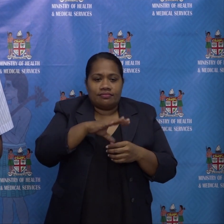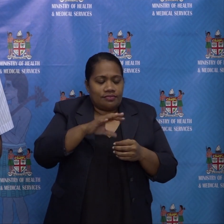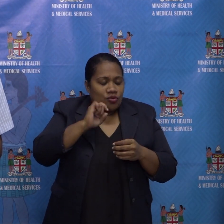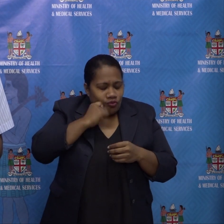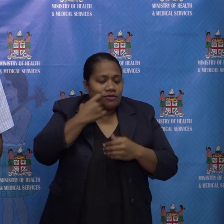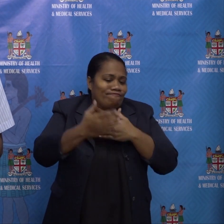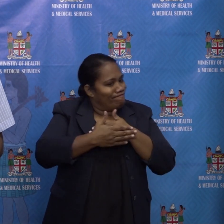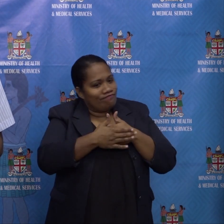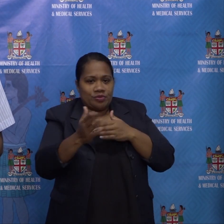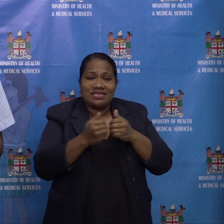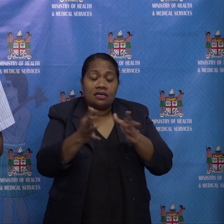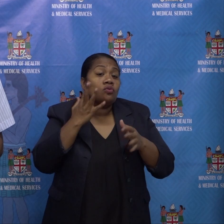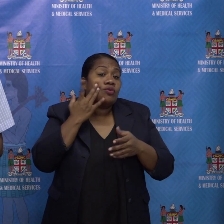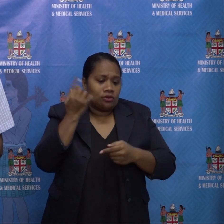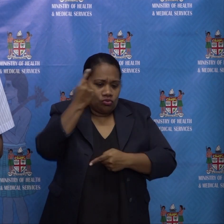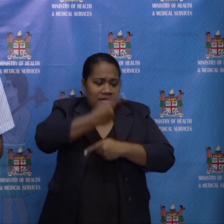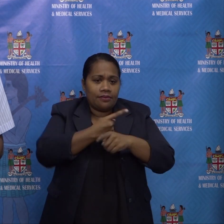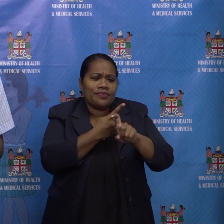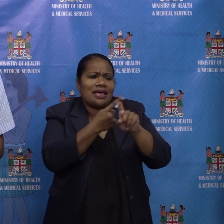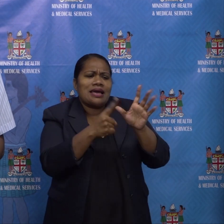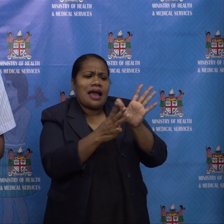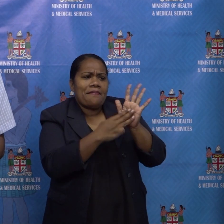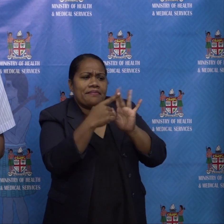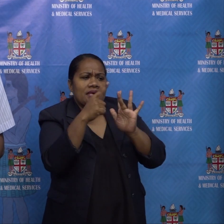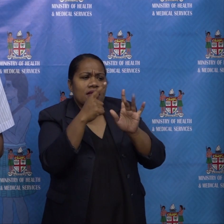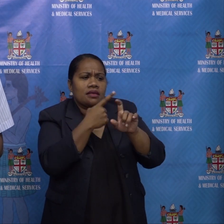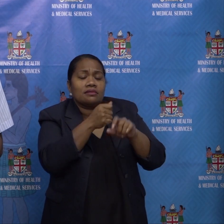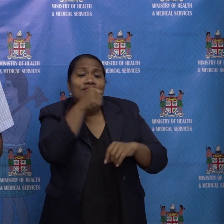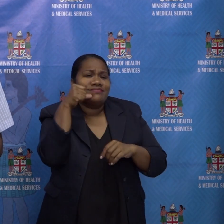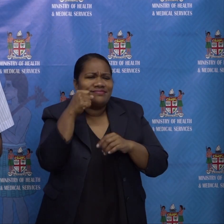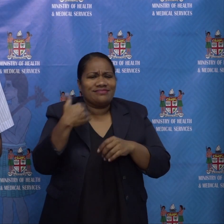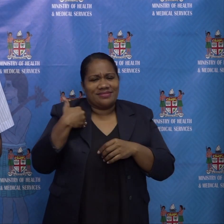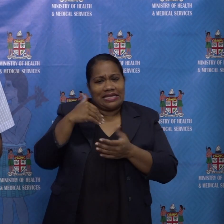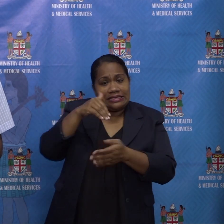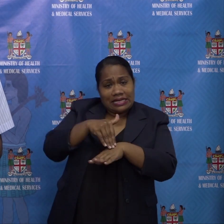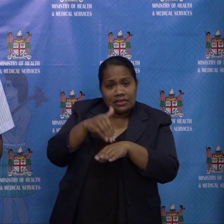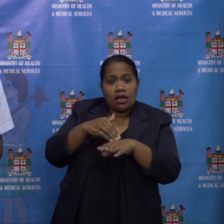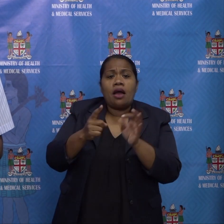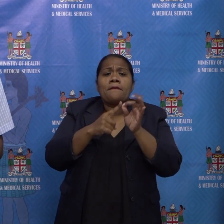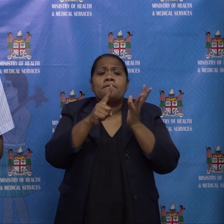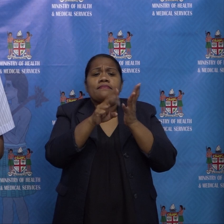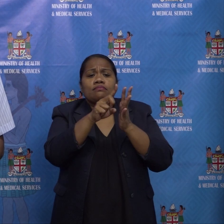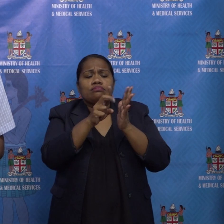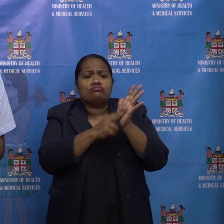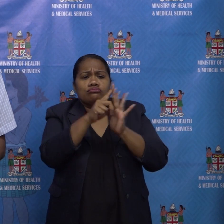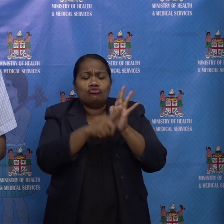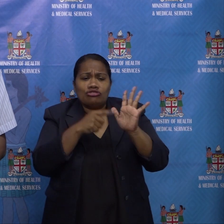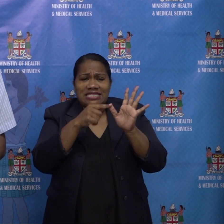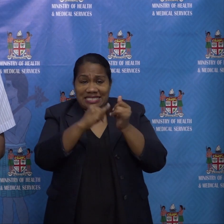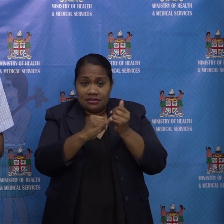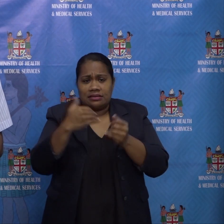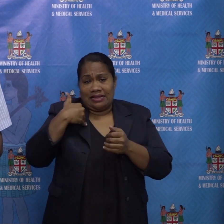tonight. Kamikamida Health Center, Punjas Health Center, and VCC Health Center.